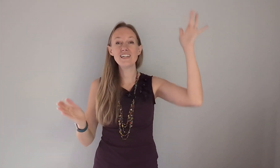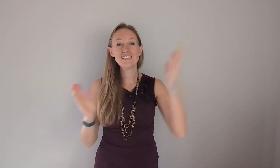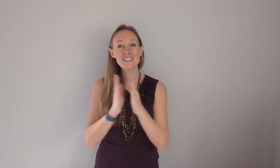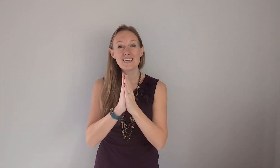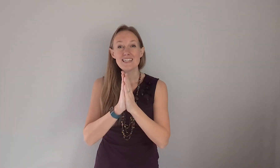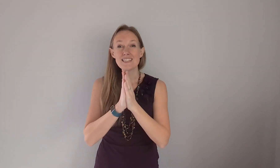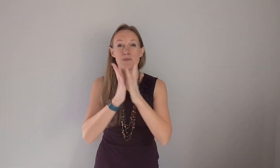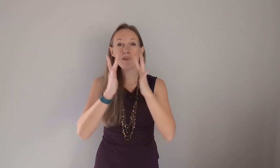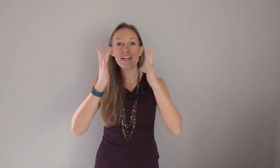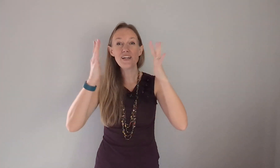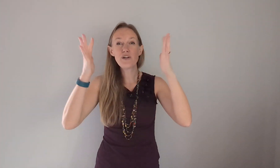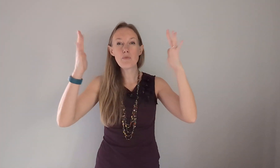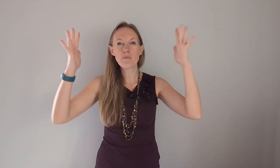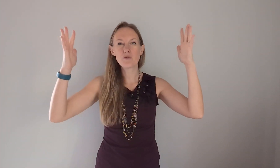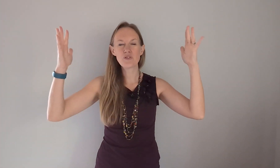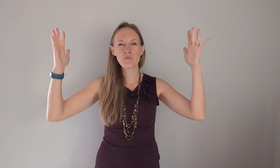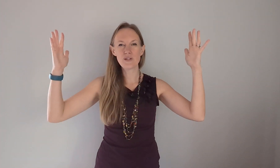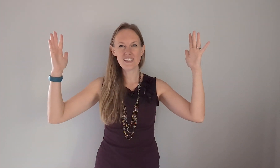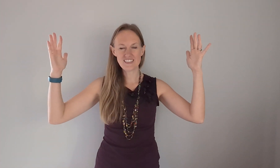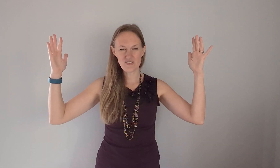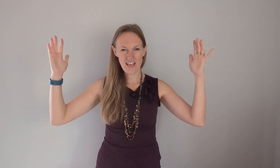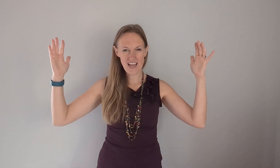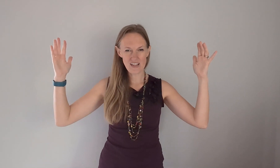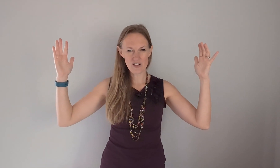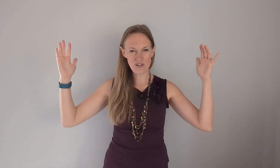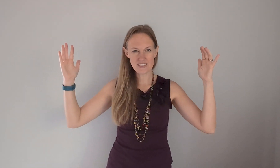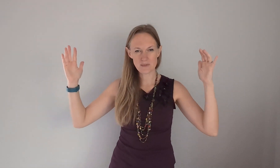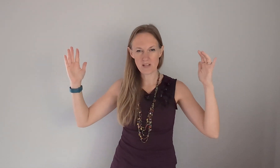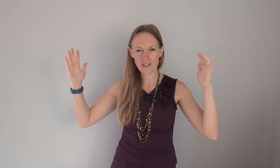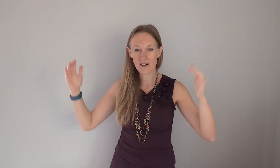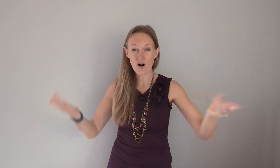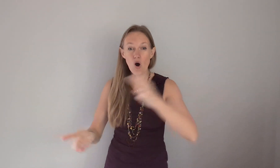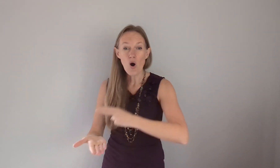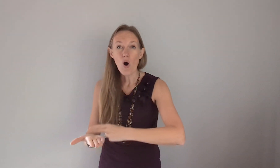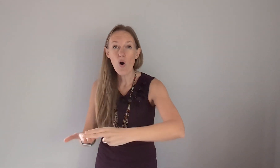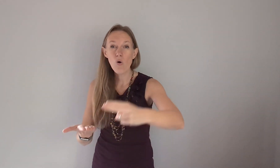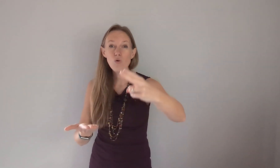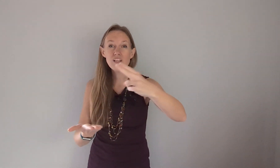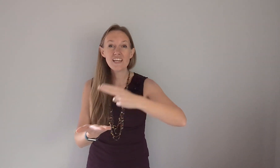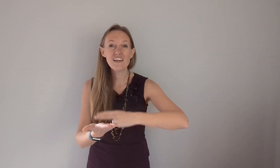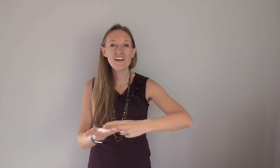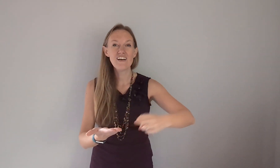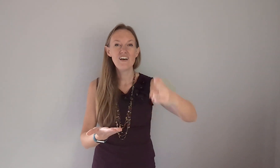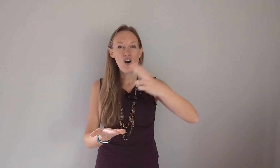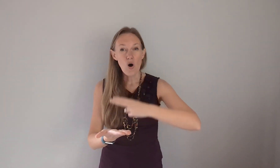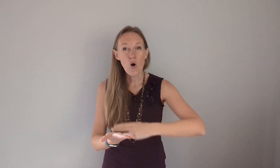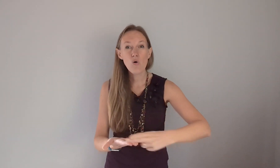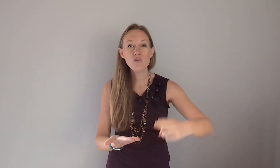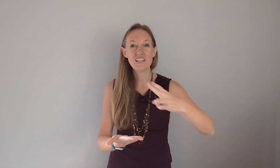glorious splendor. Remember, we're doing brilliance for that. In glorious splendor. Holy,